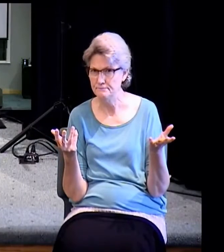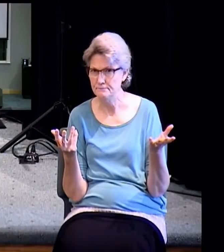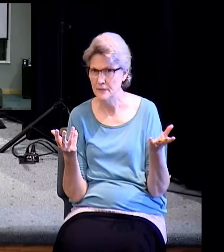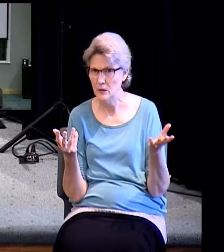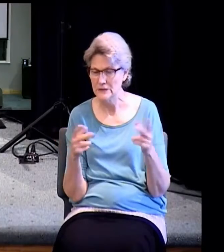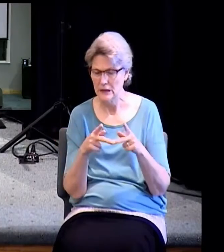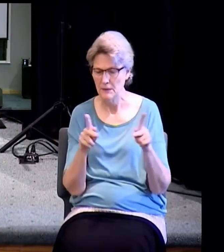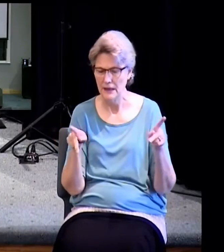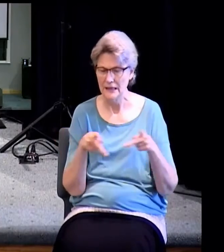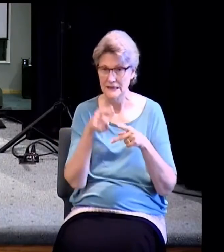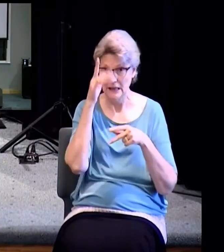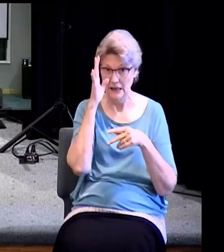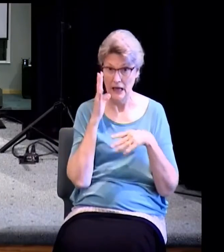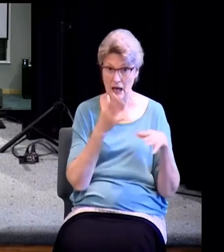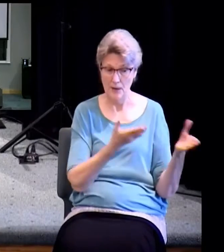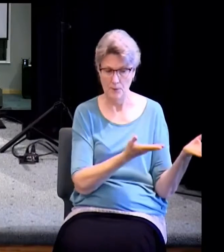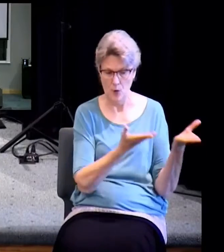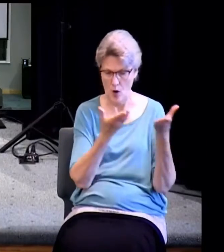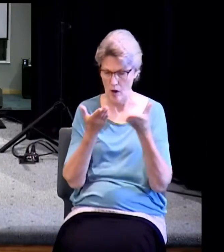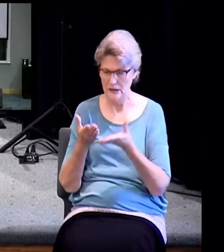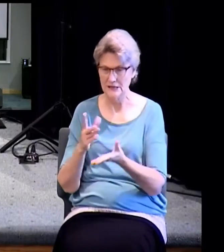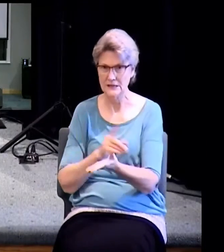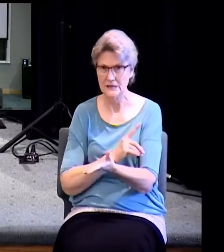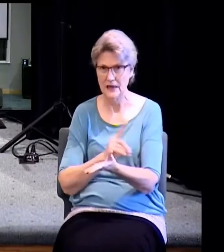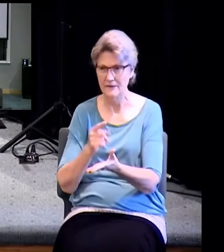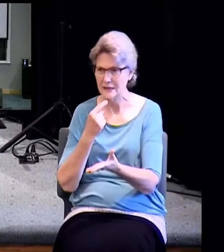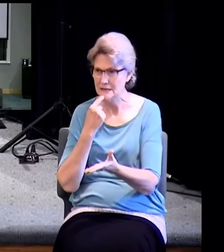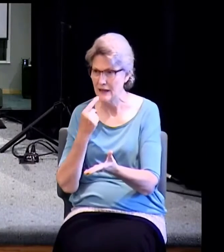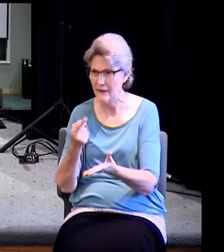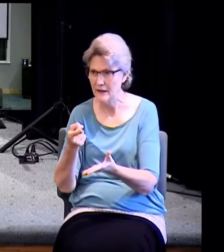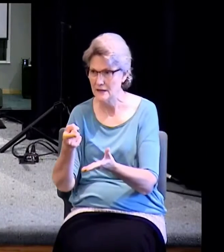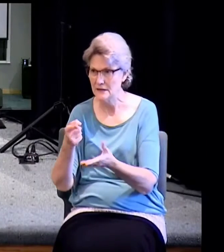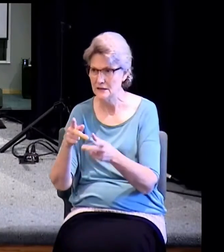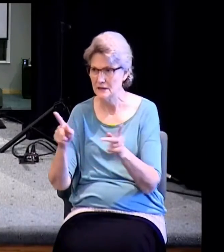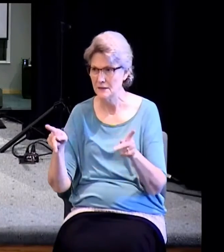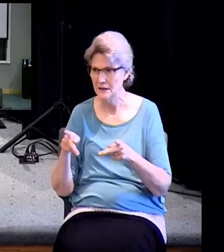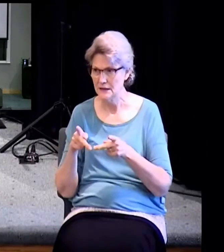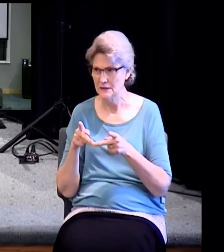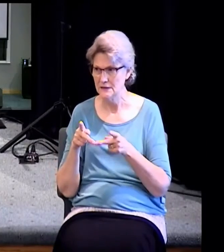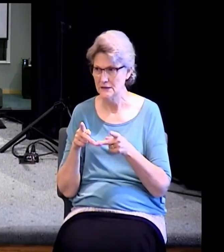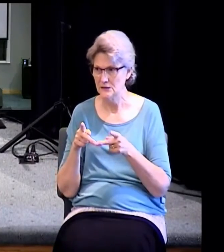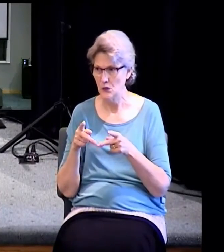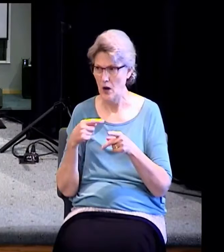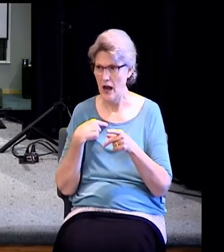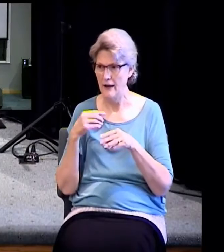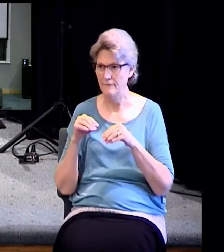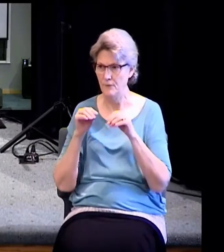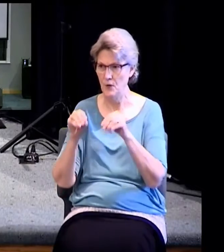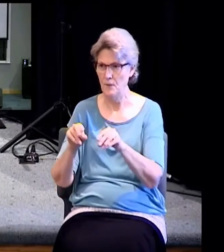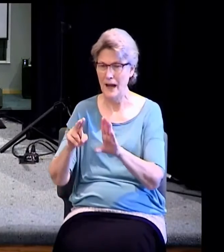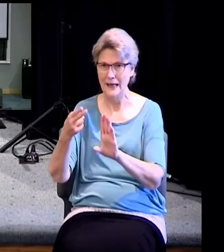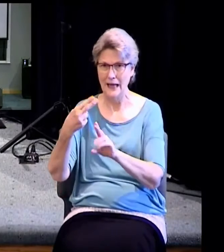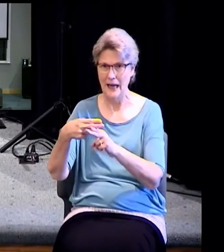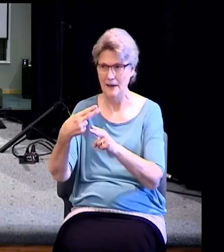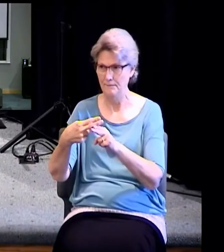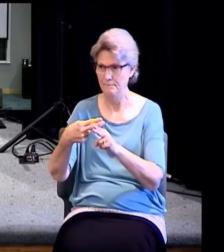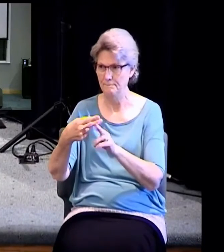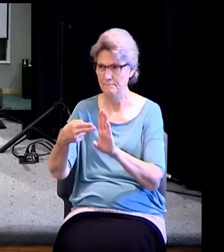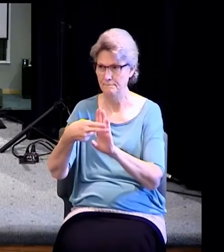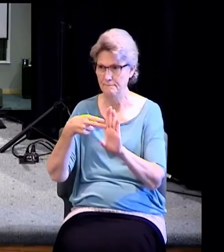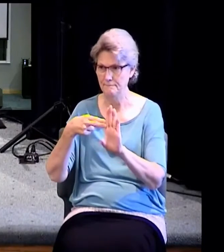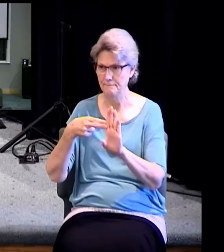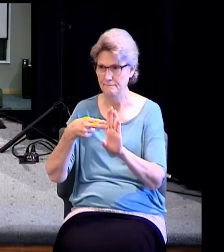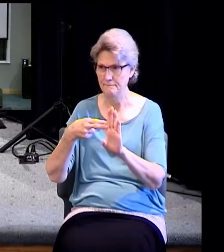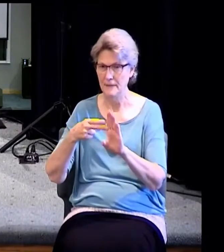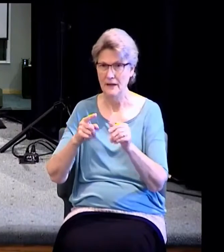It was the place that God took him and told him, "This is the place where I have put my name," in 1 Kings